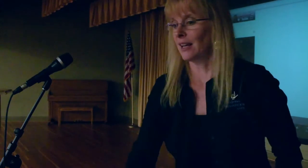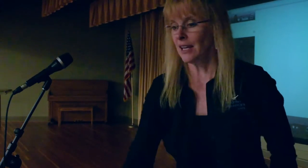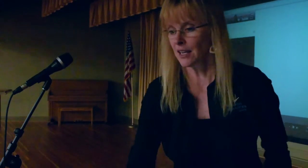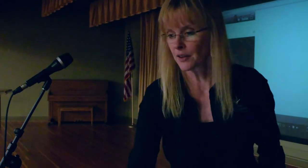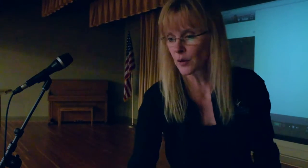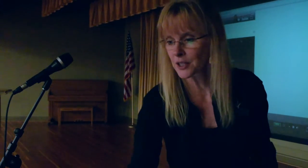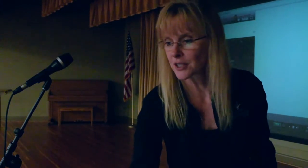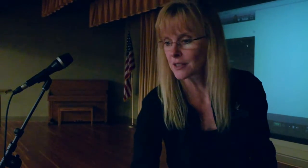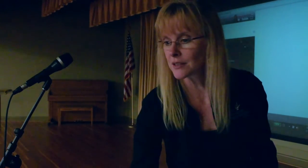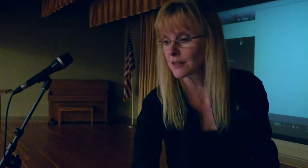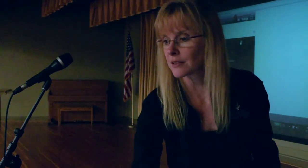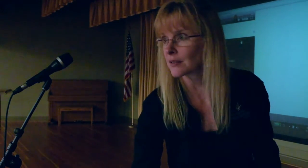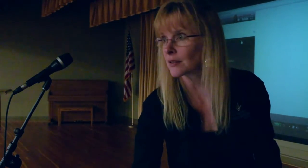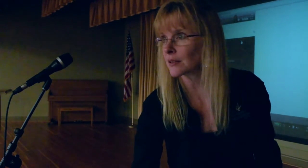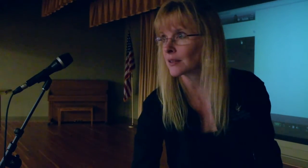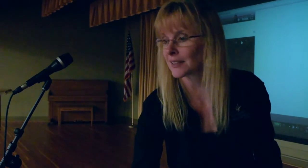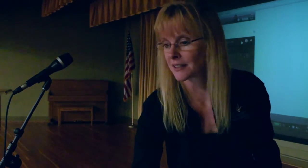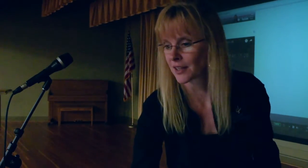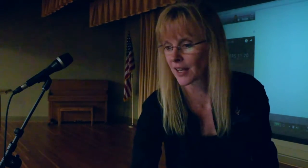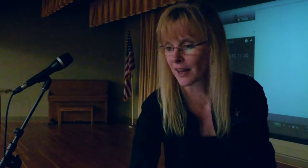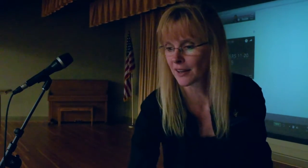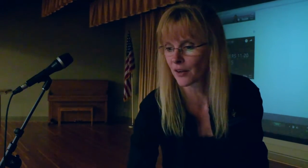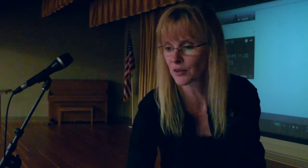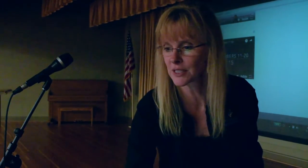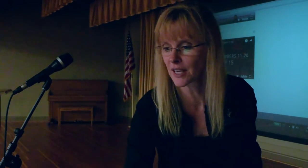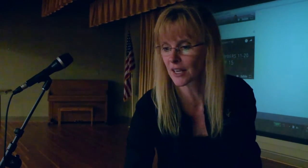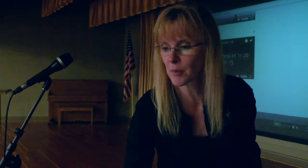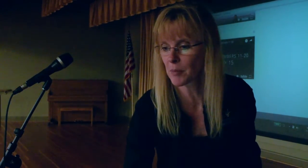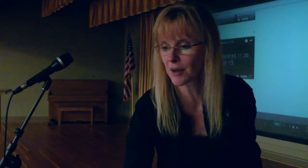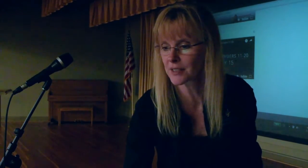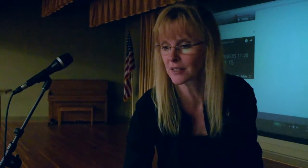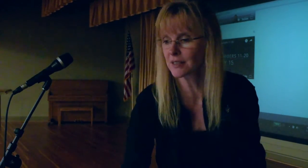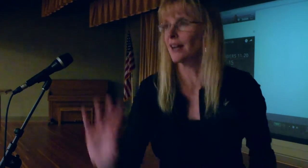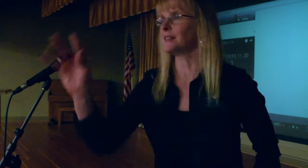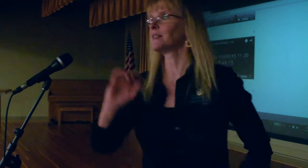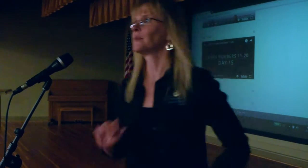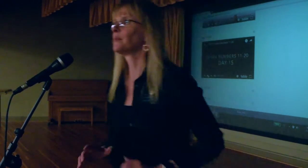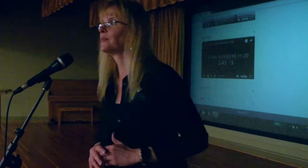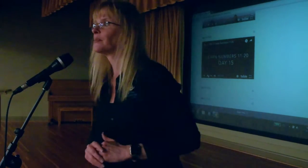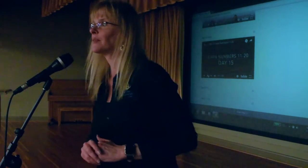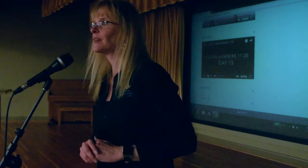Any other questions? Okay. Hold on a sec. Let me pause this. Yes.